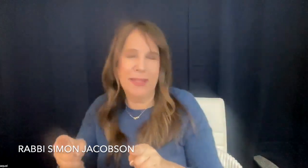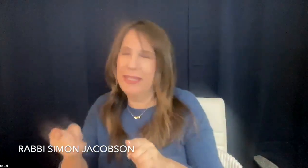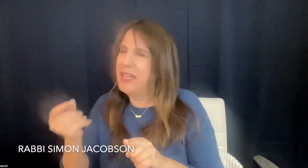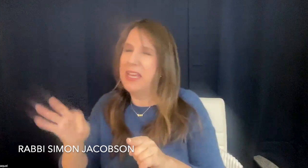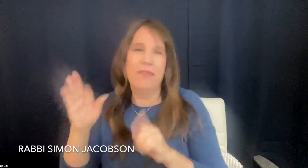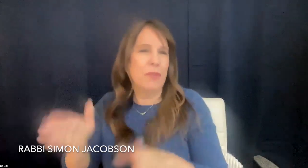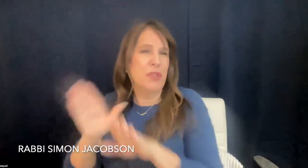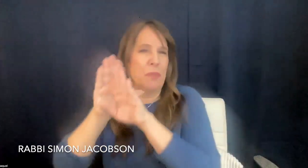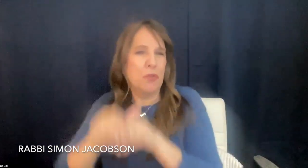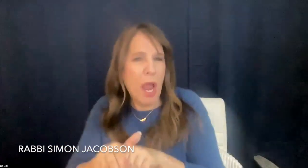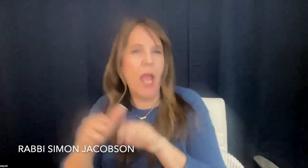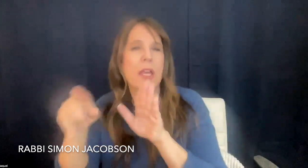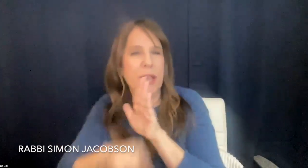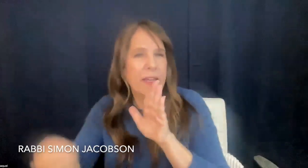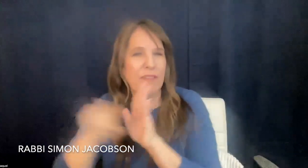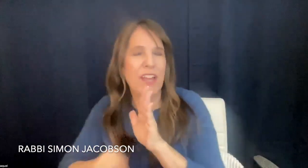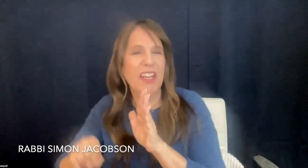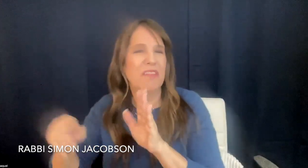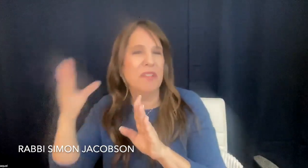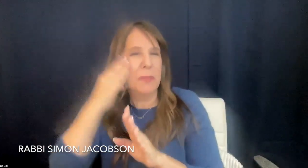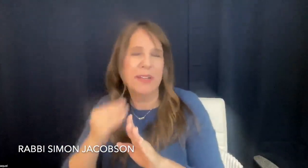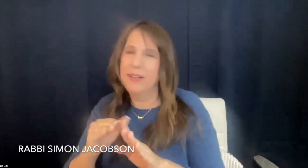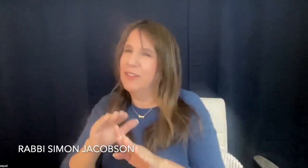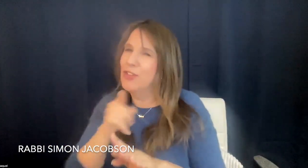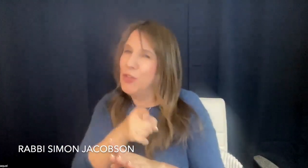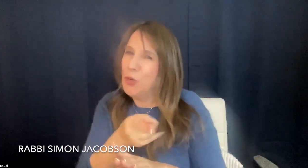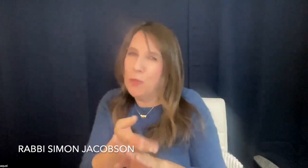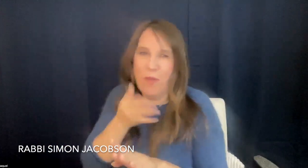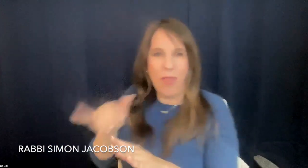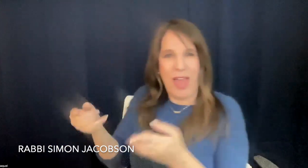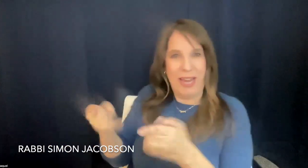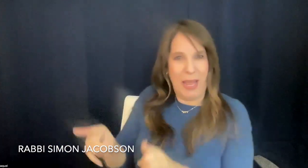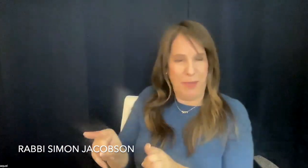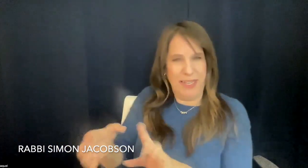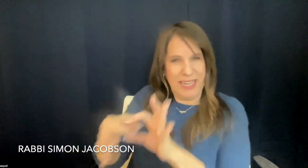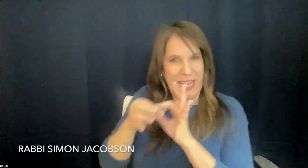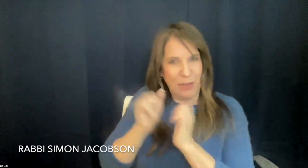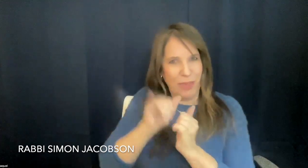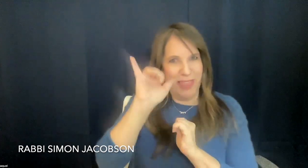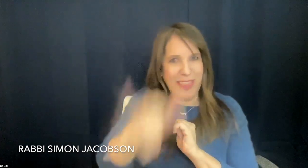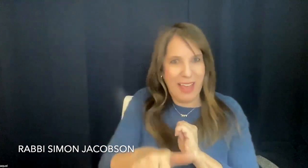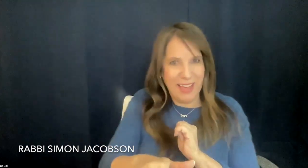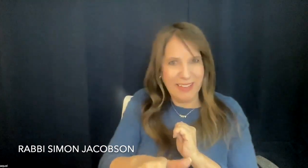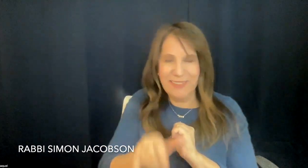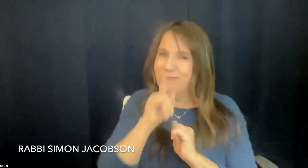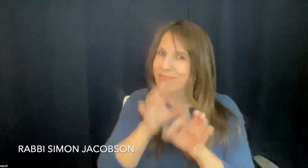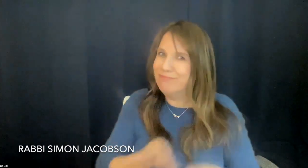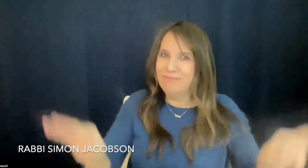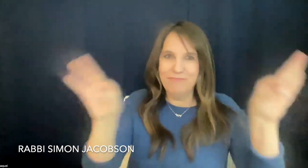betrayed, or all the other factors that shape us. To come to connect to that is the key. Because once you discover you